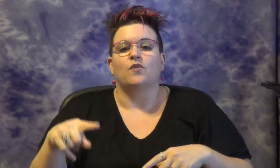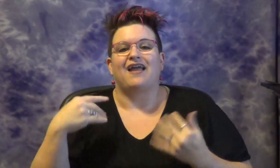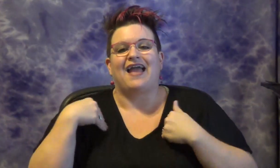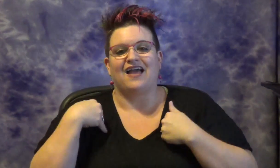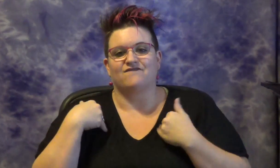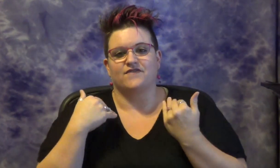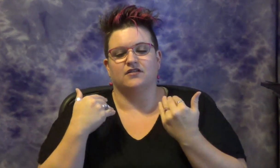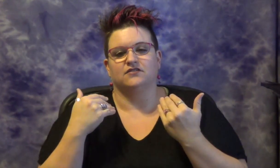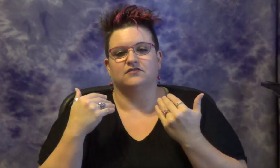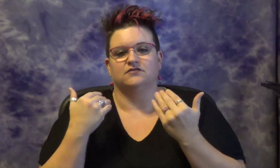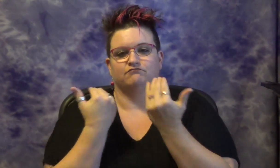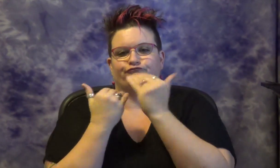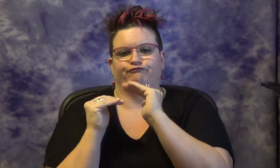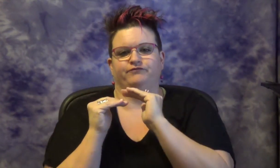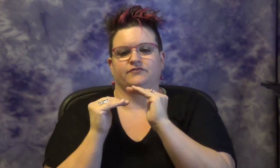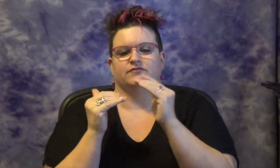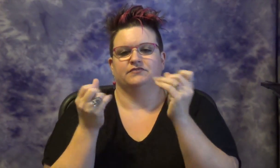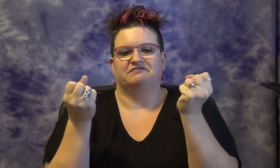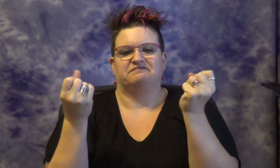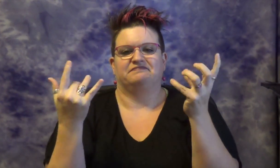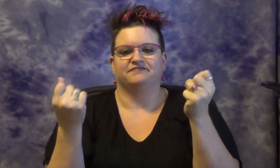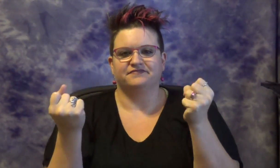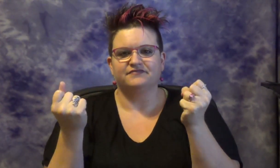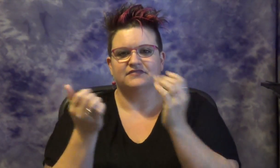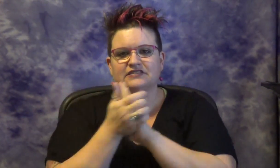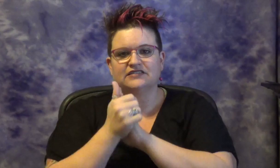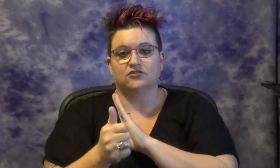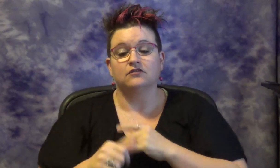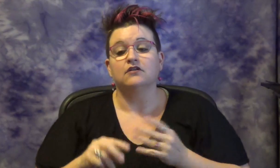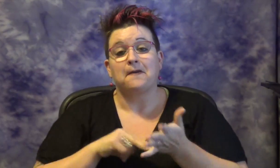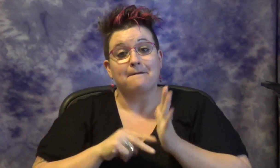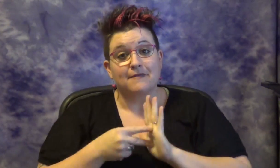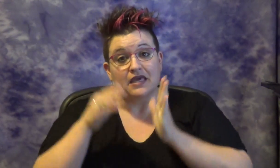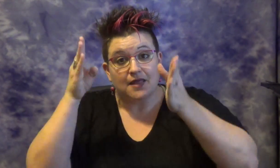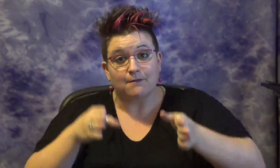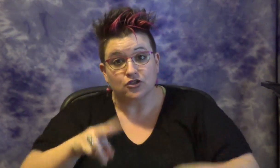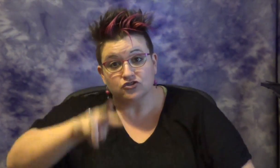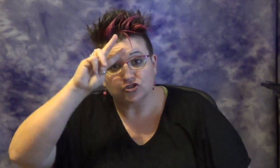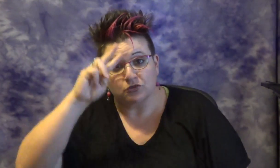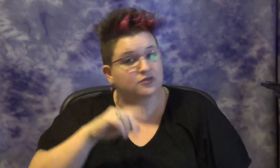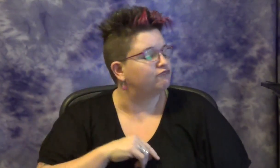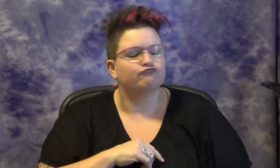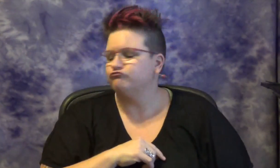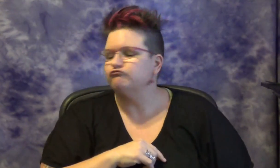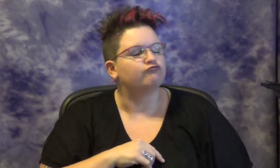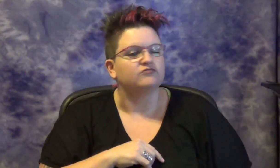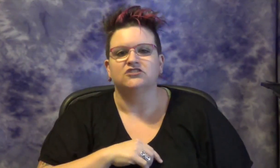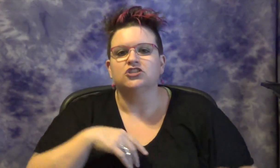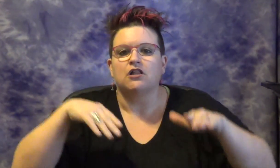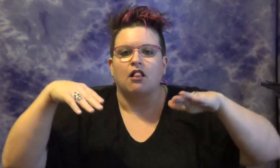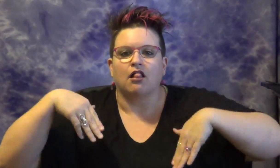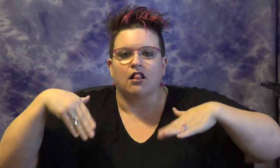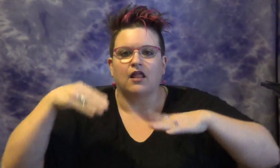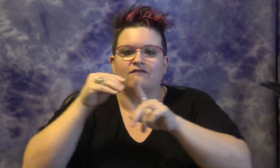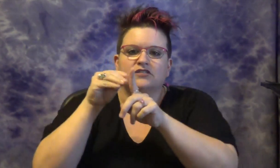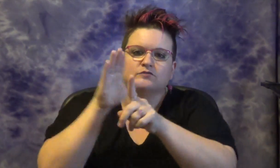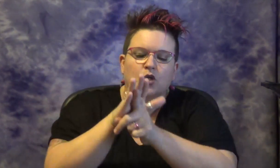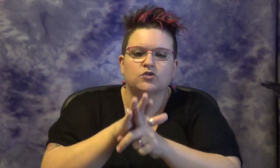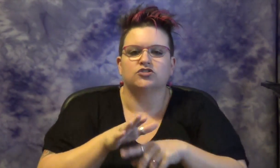There are also some deaf people that have never been exposed to any language, so they call them minimal language skills, which means that that person has not